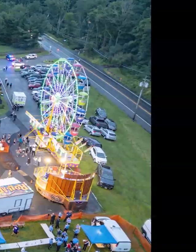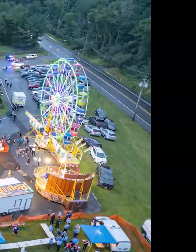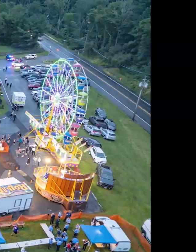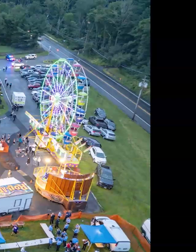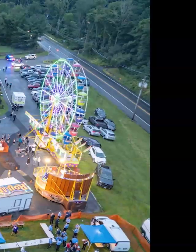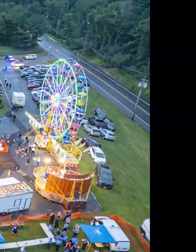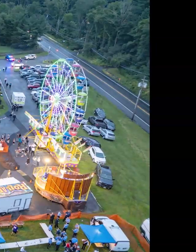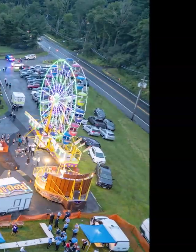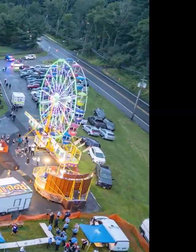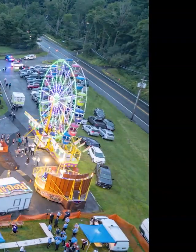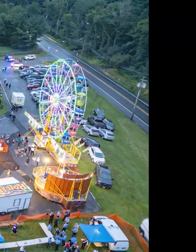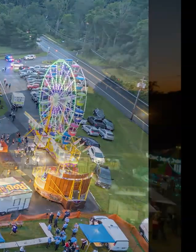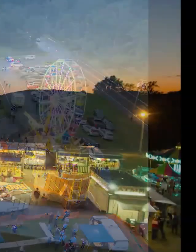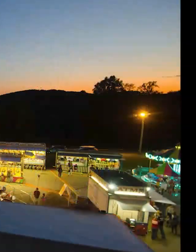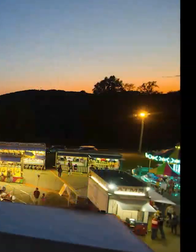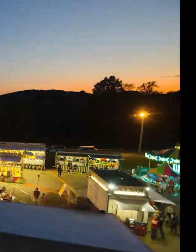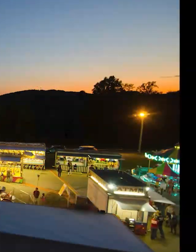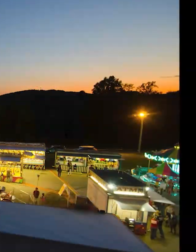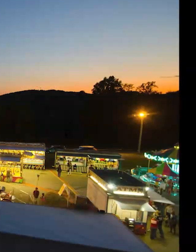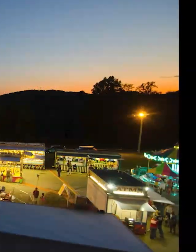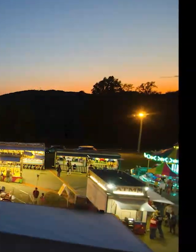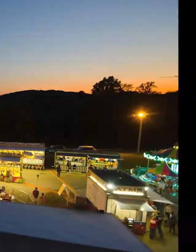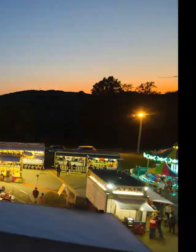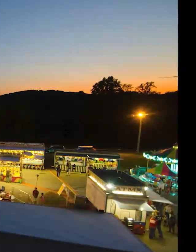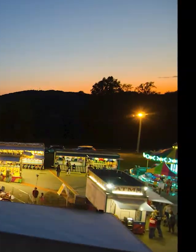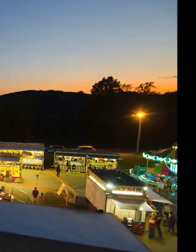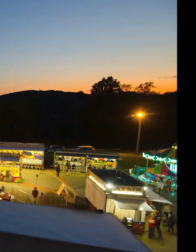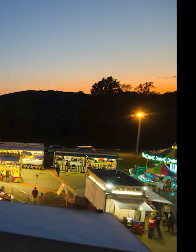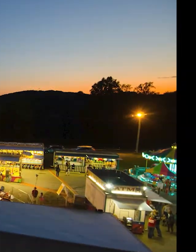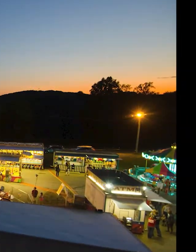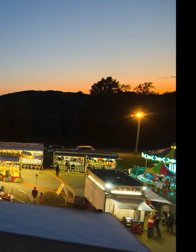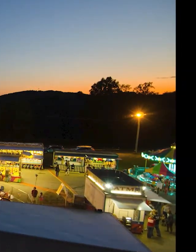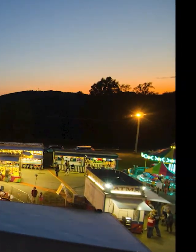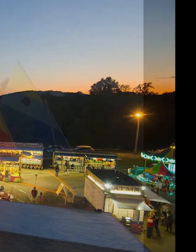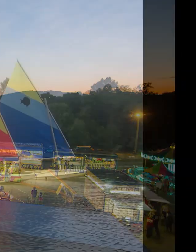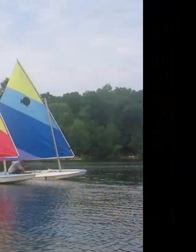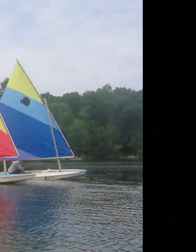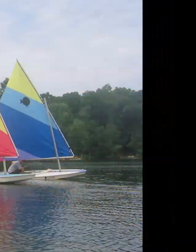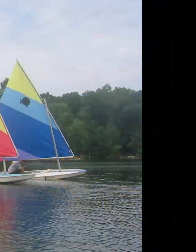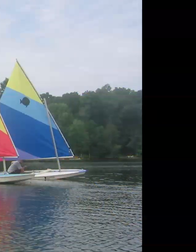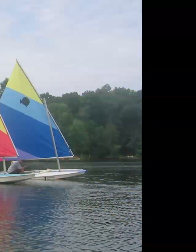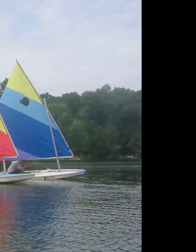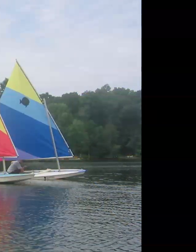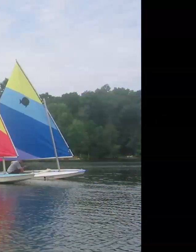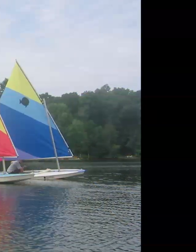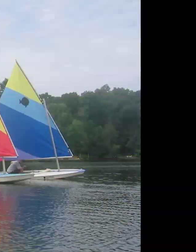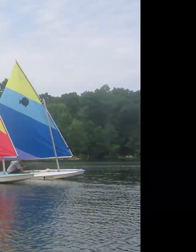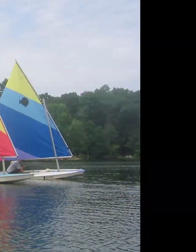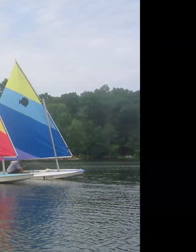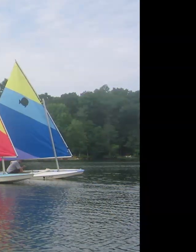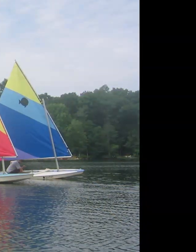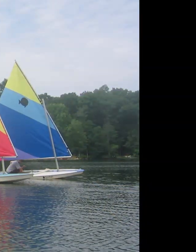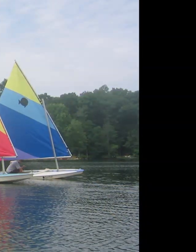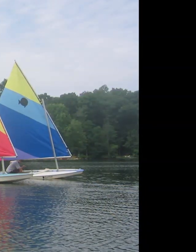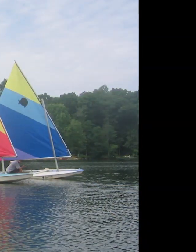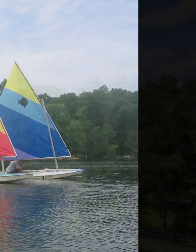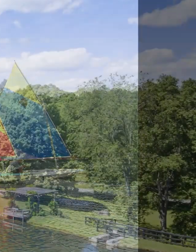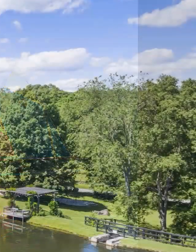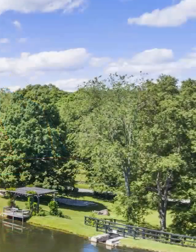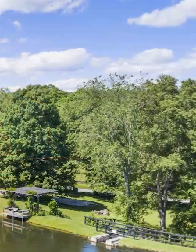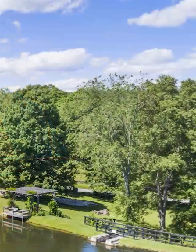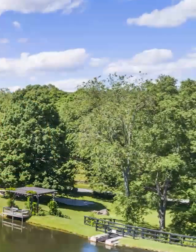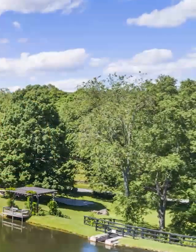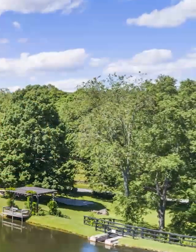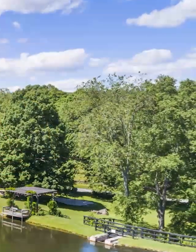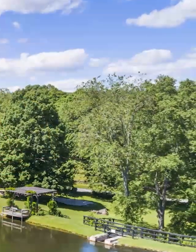get from one corner of the town to the other. The town is made up of hamlets. We have the Vista Hamlet, we have Golden's Bridge,